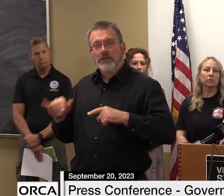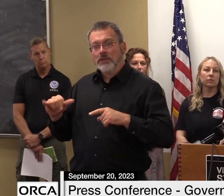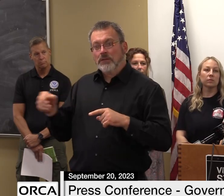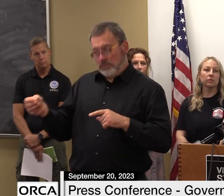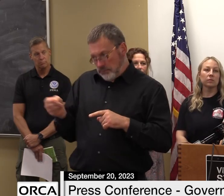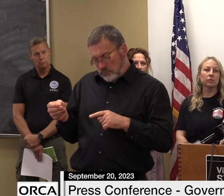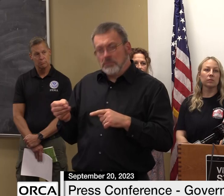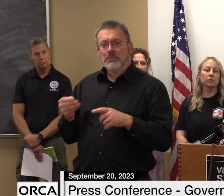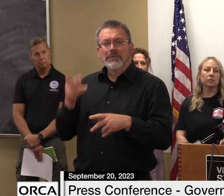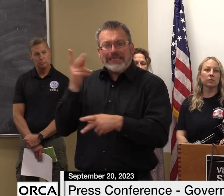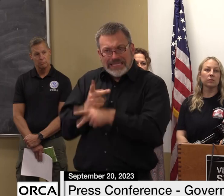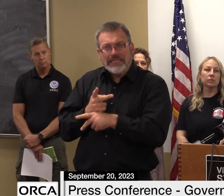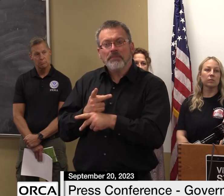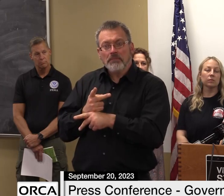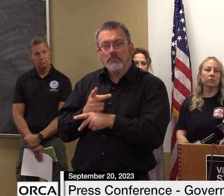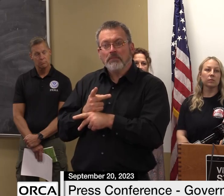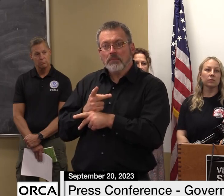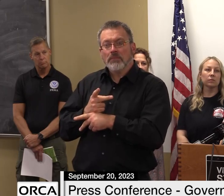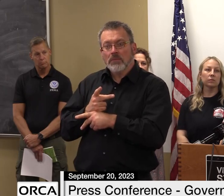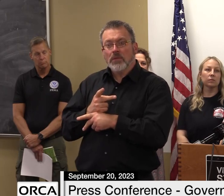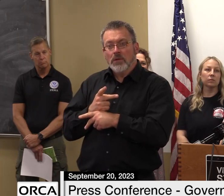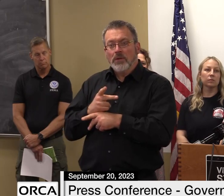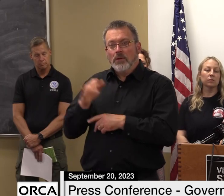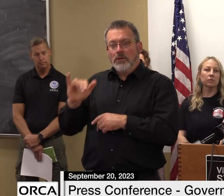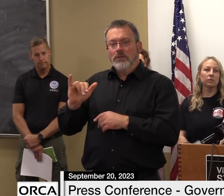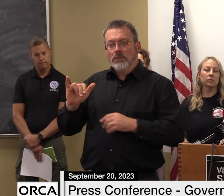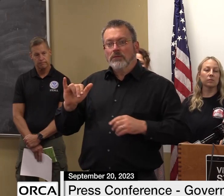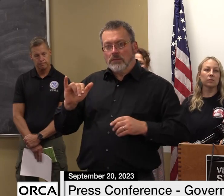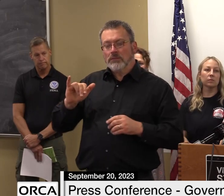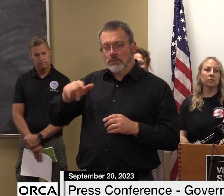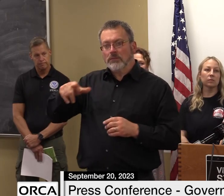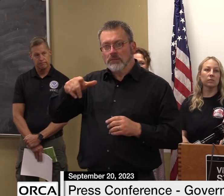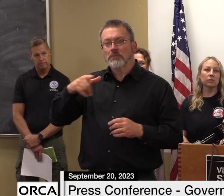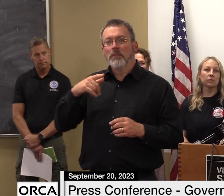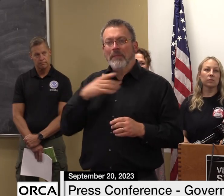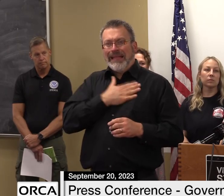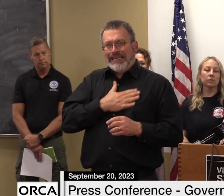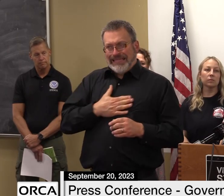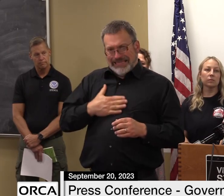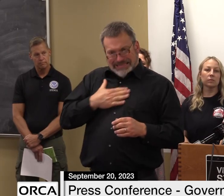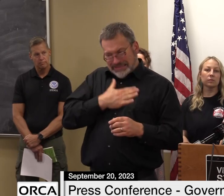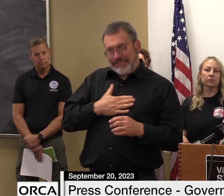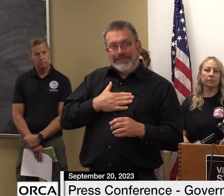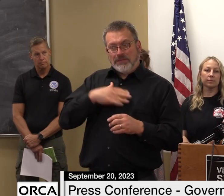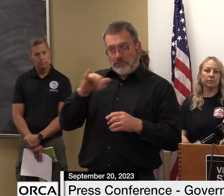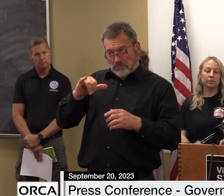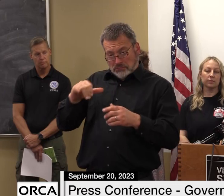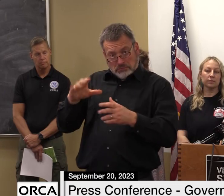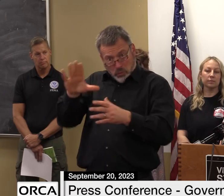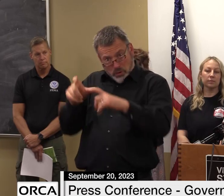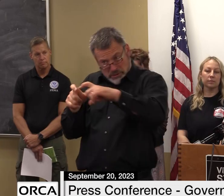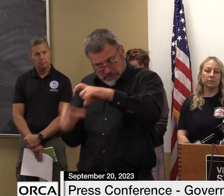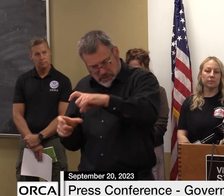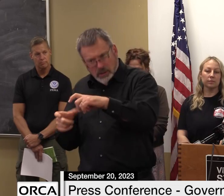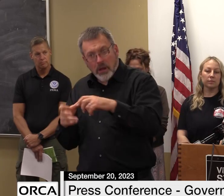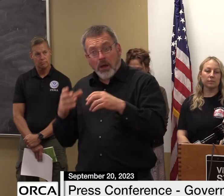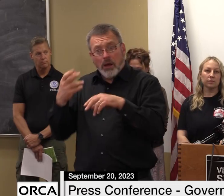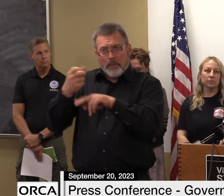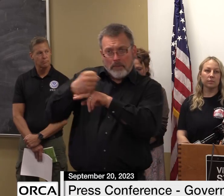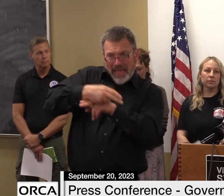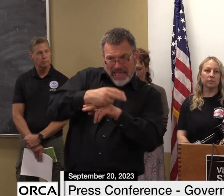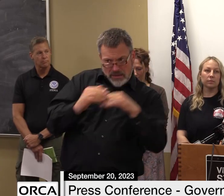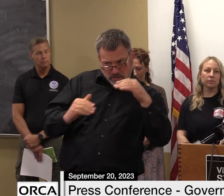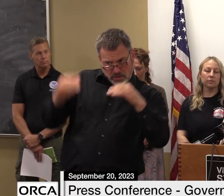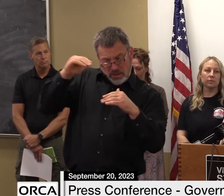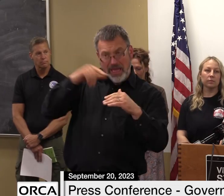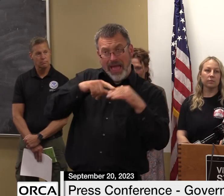within that 60-day appeal period, please go back to FEMA with that documentation and appeal. There's no harm